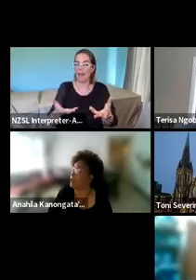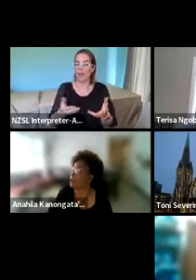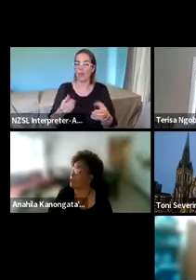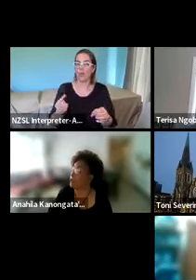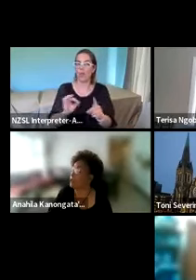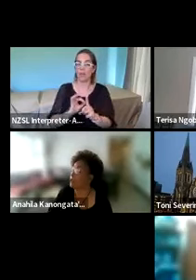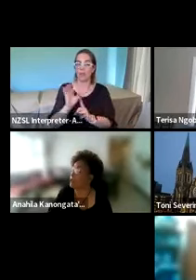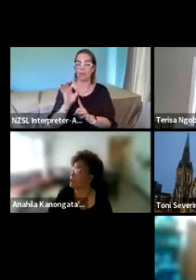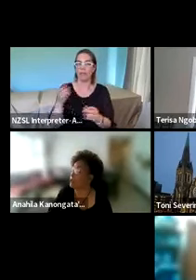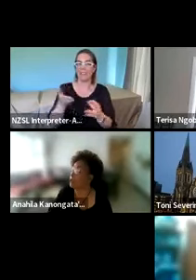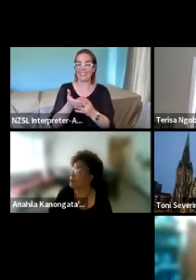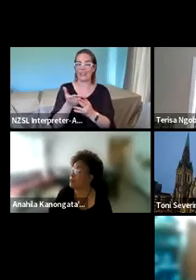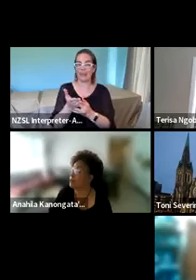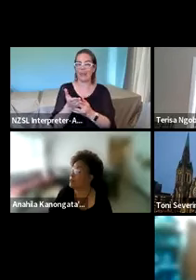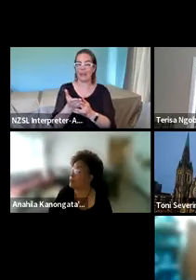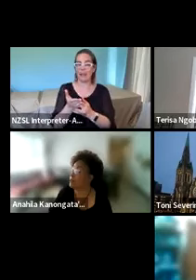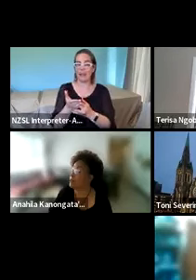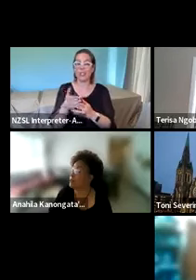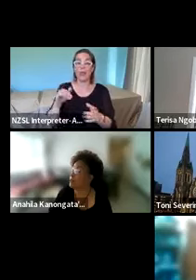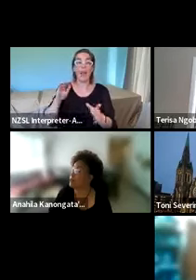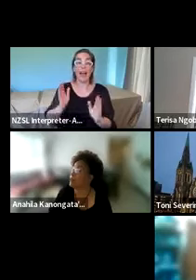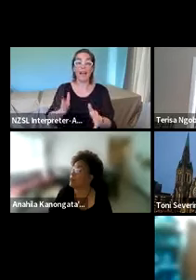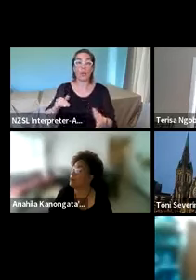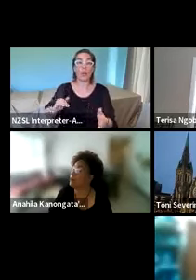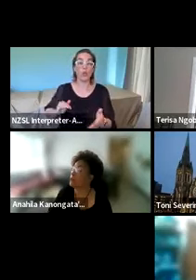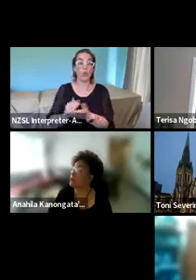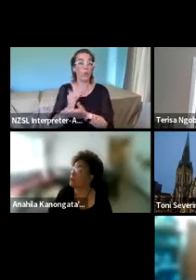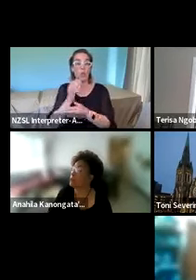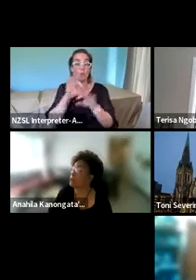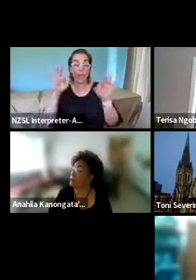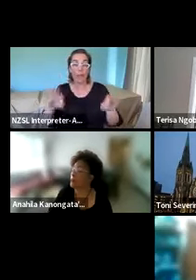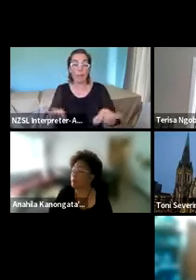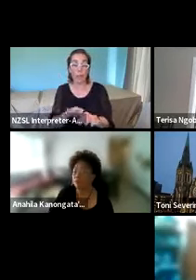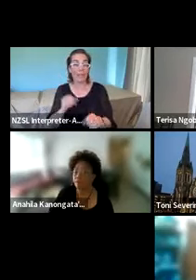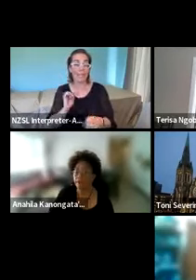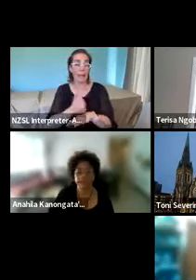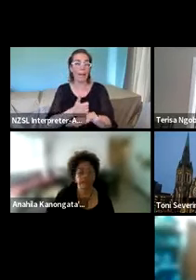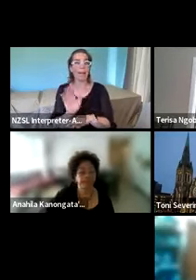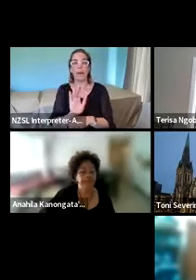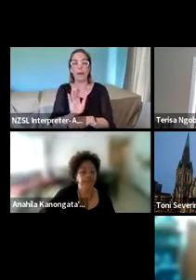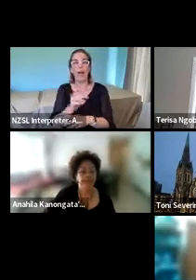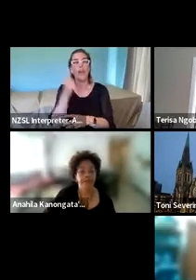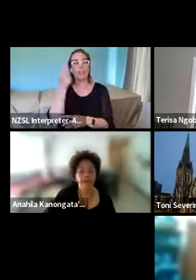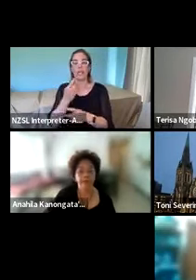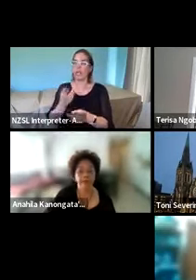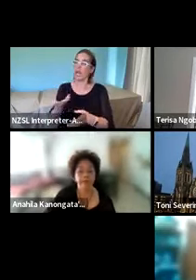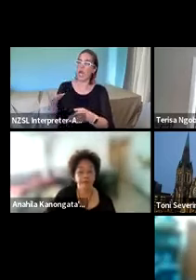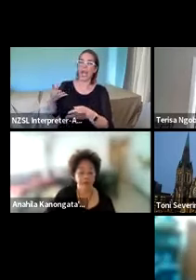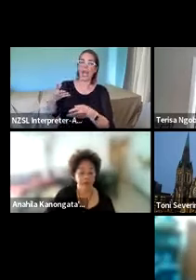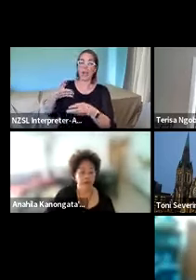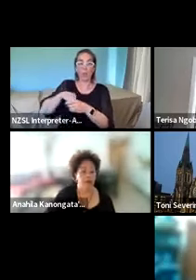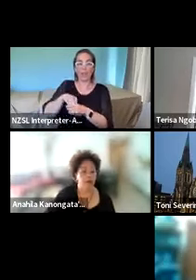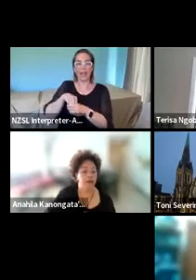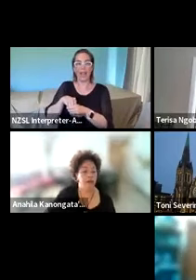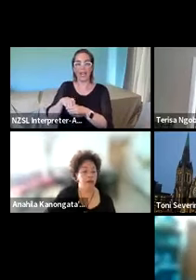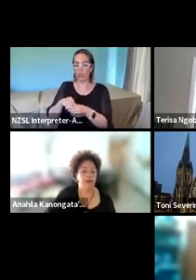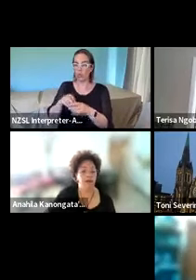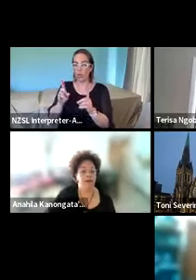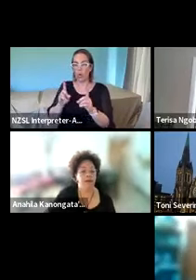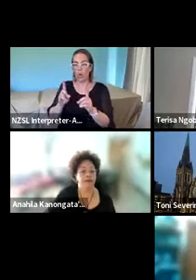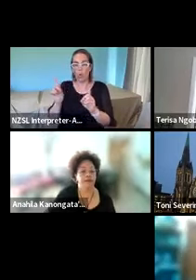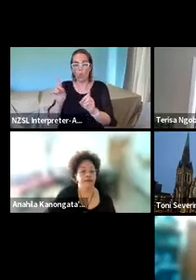new, thing. So trying to think about how we would just incorporate it into the already existing things and using